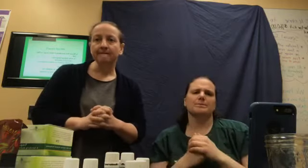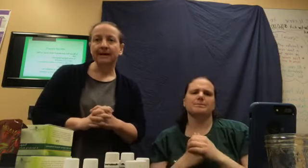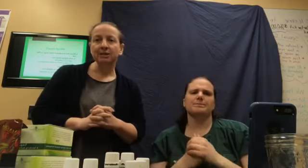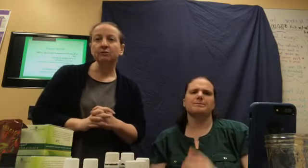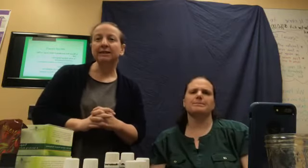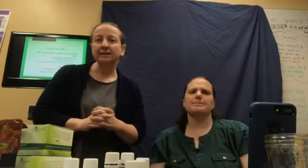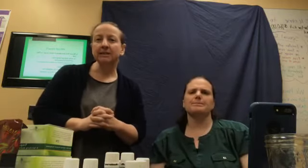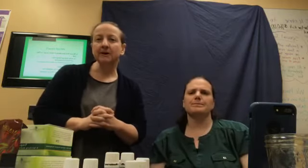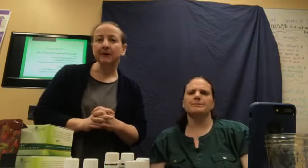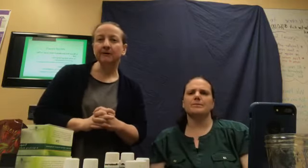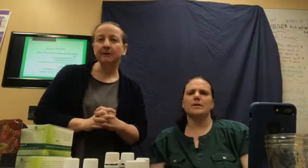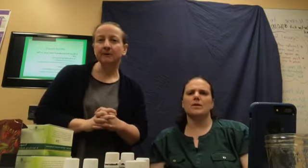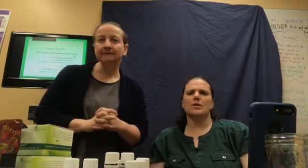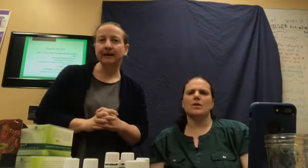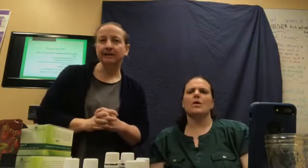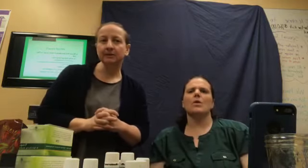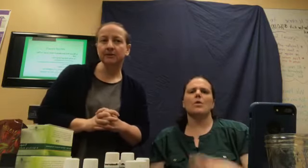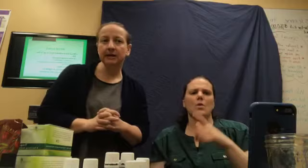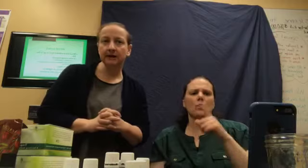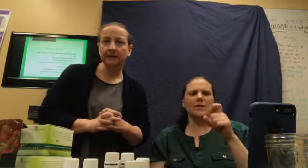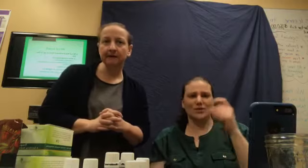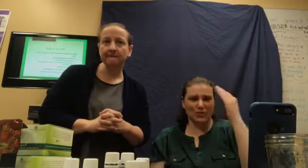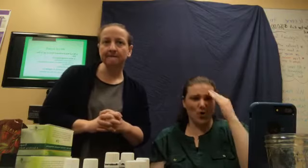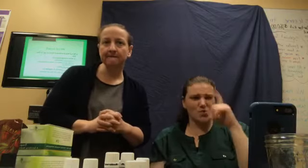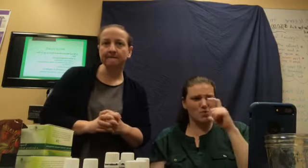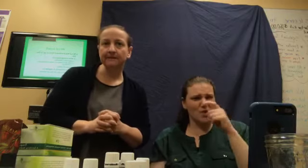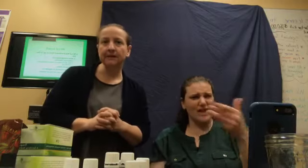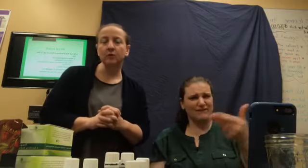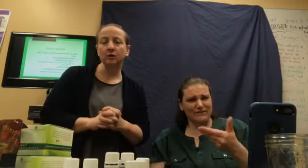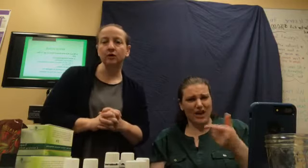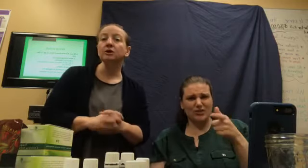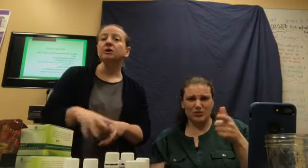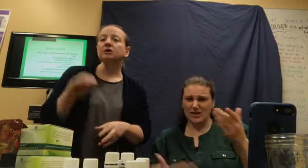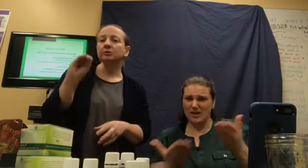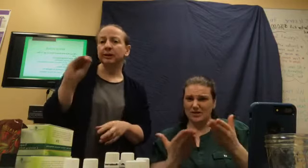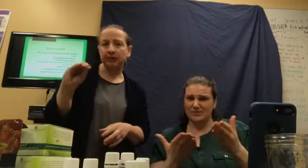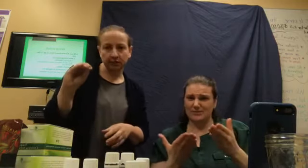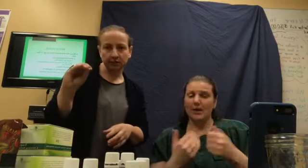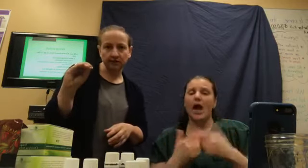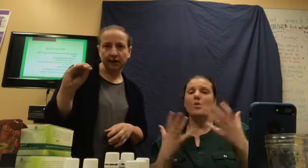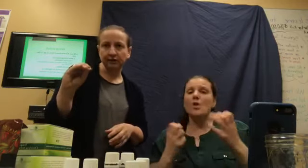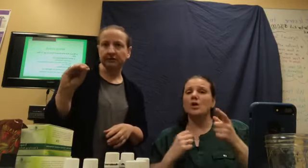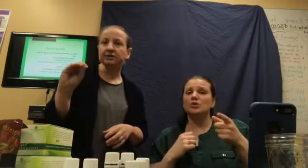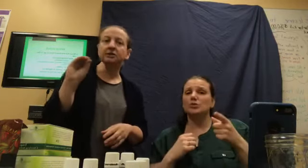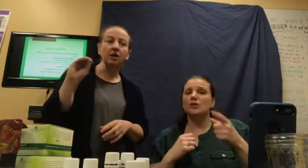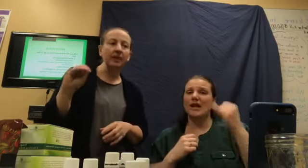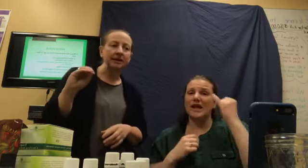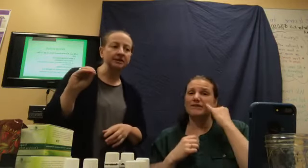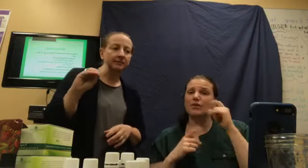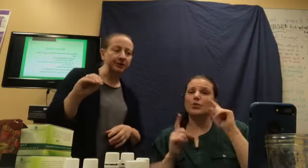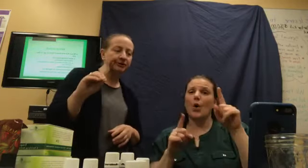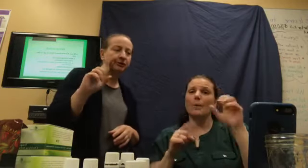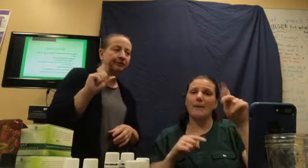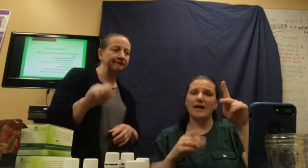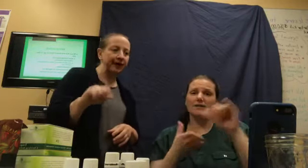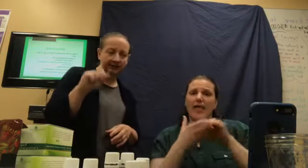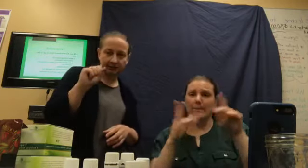Actually, we need to know who invited you here in order. So, what I want you to do actually is go back to the person who invited you